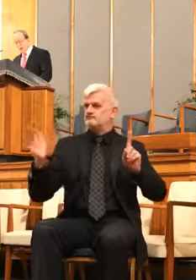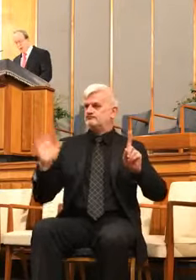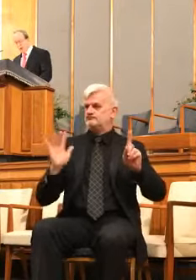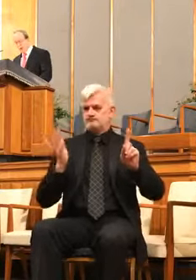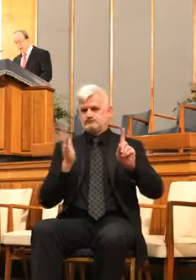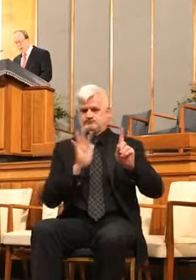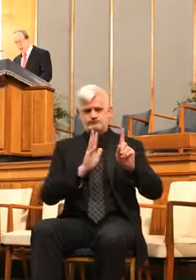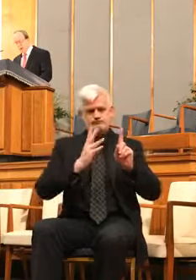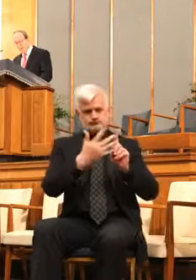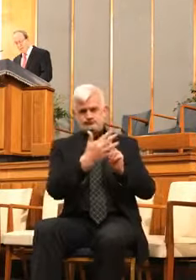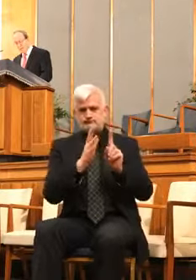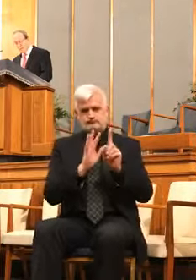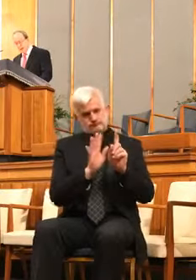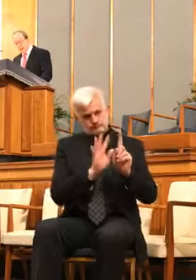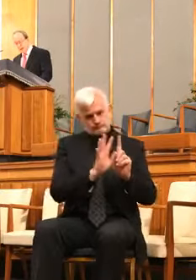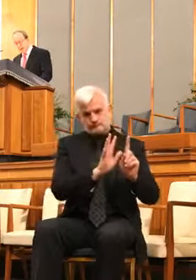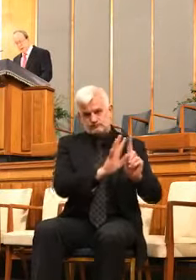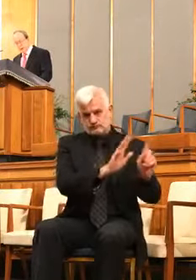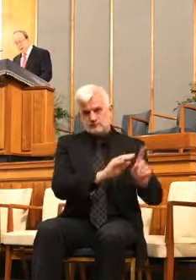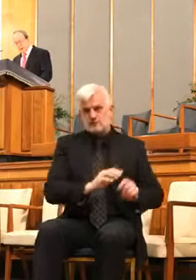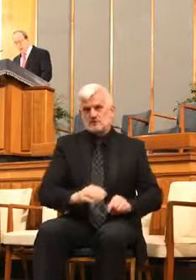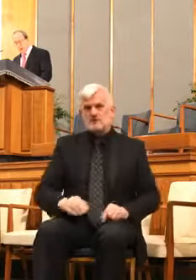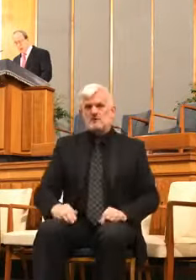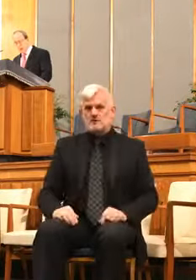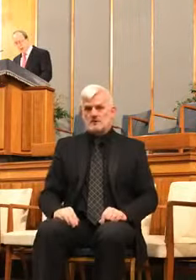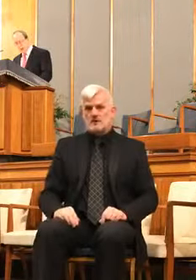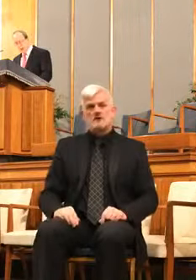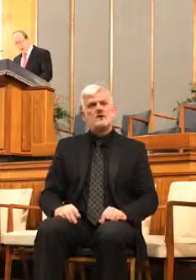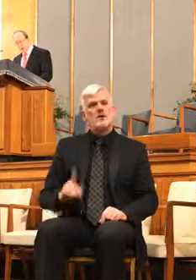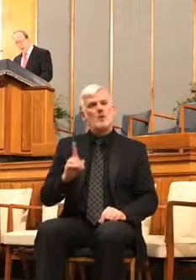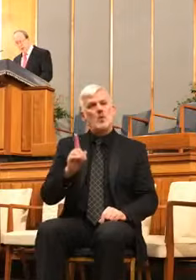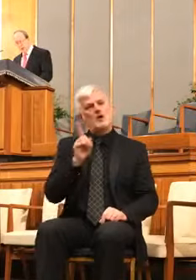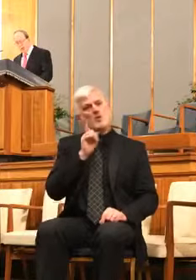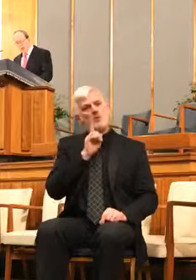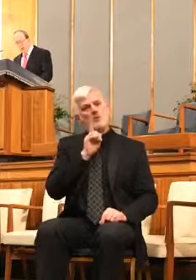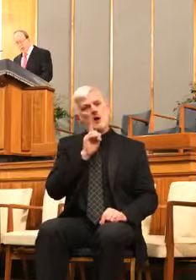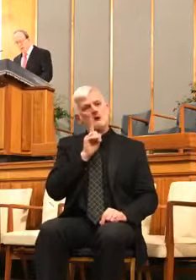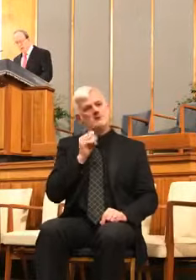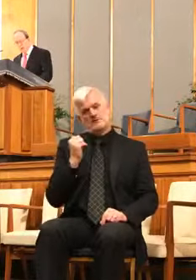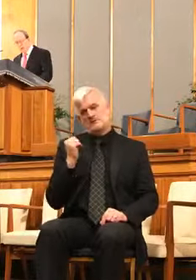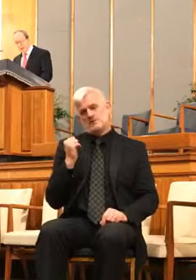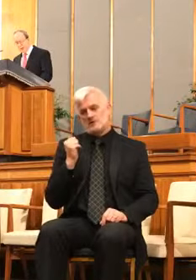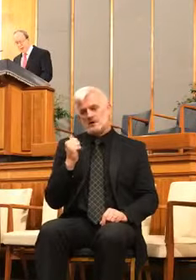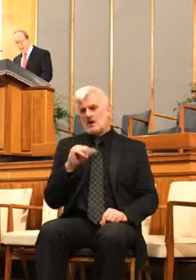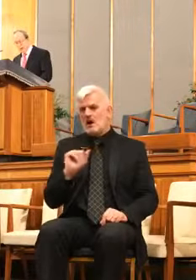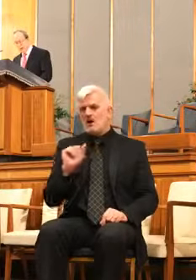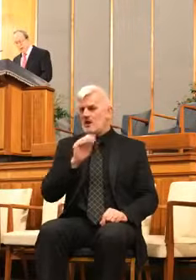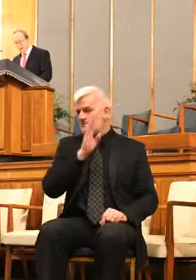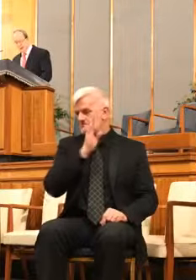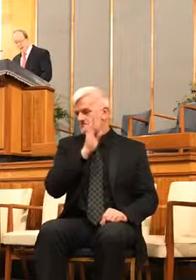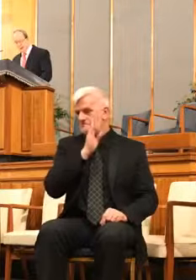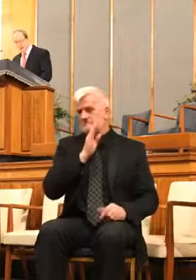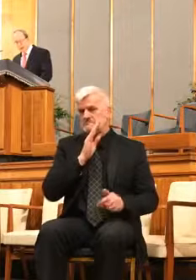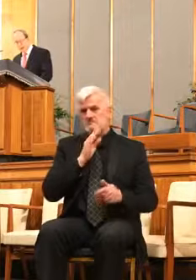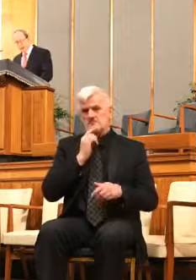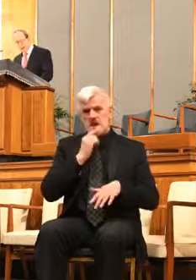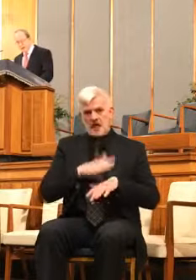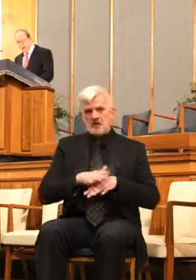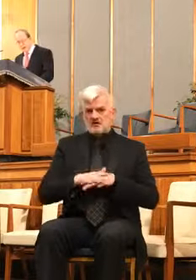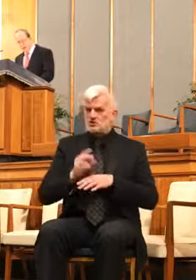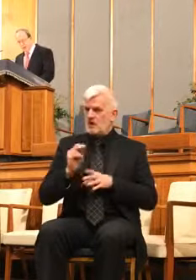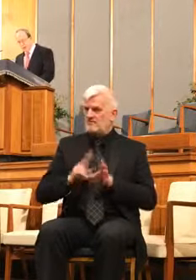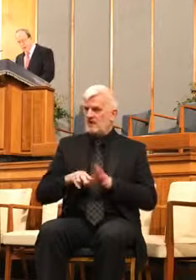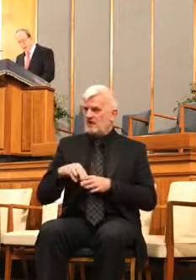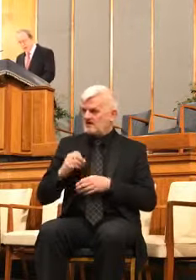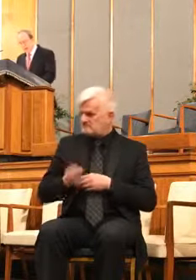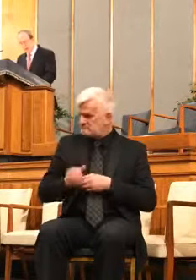him and thronged him. And a certain woman, which had an issue of blood 12 years, and had suffered